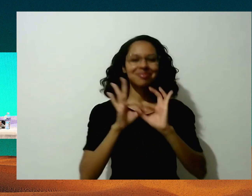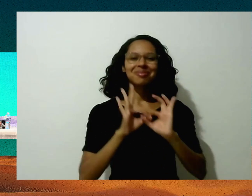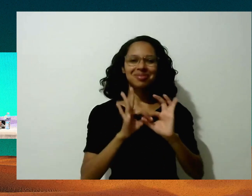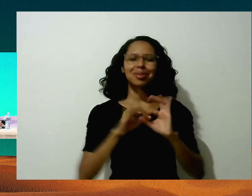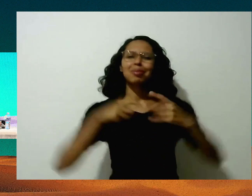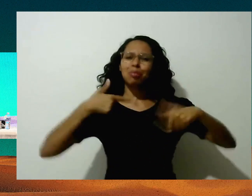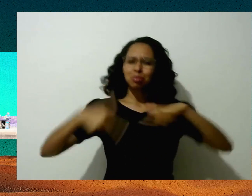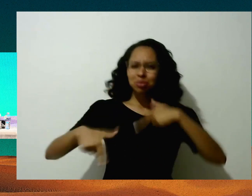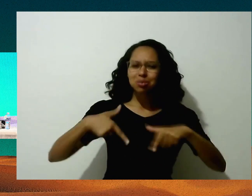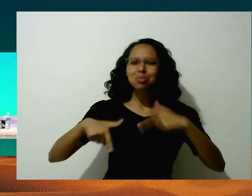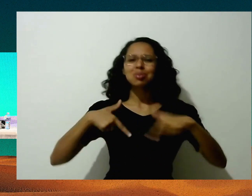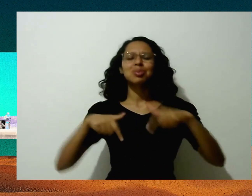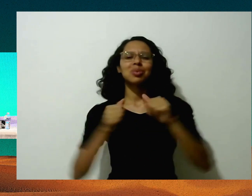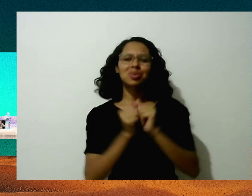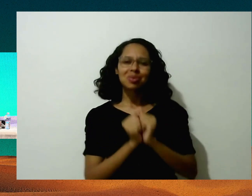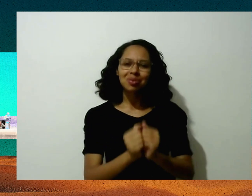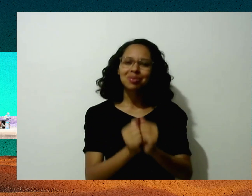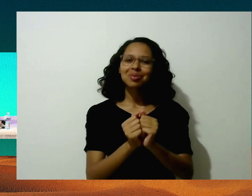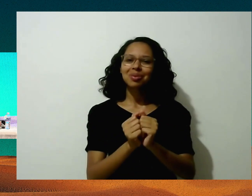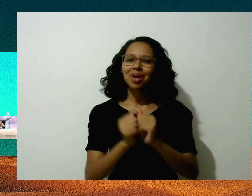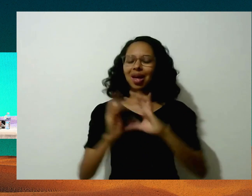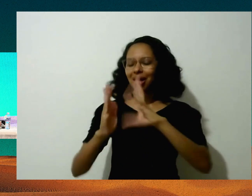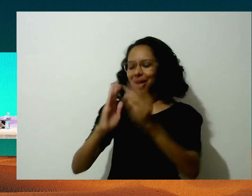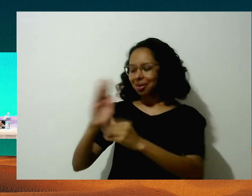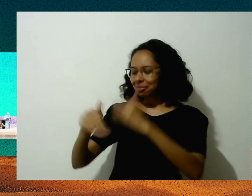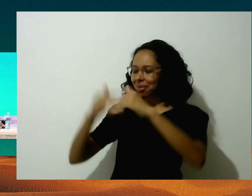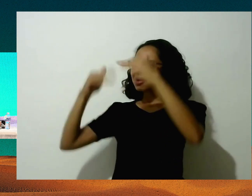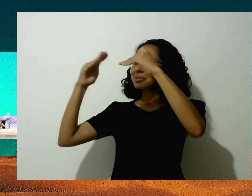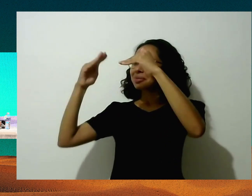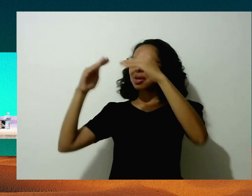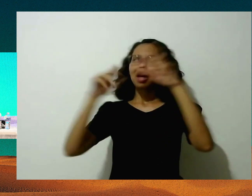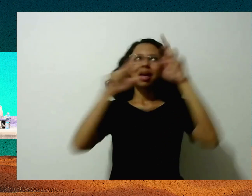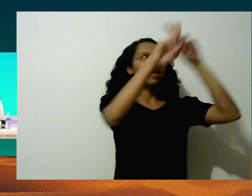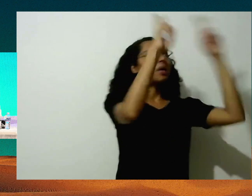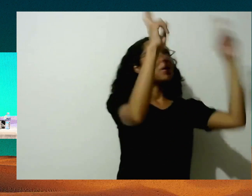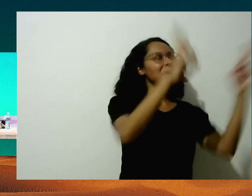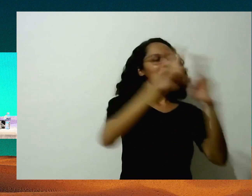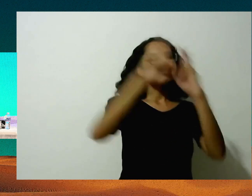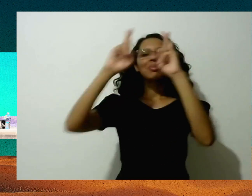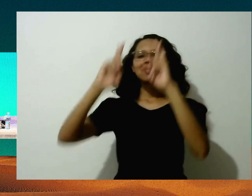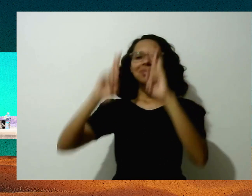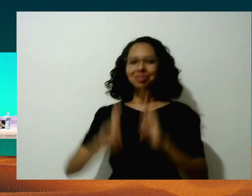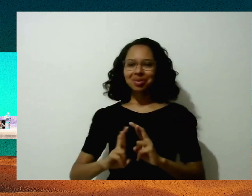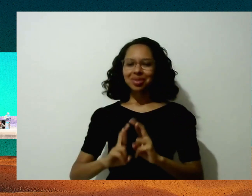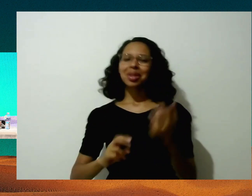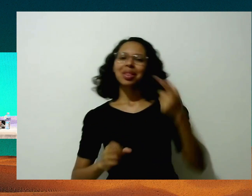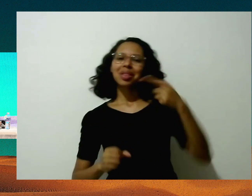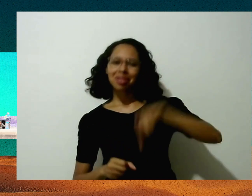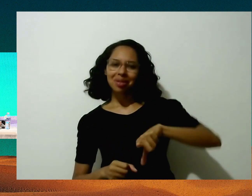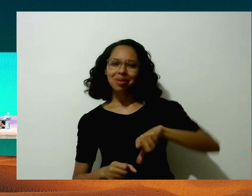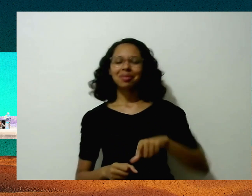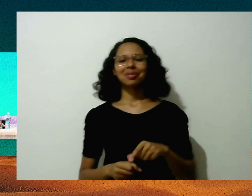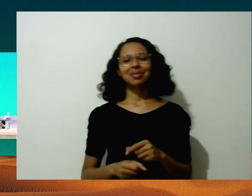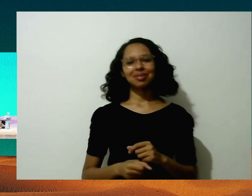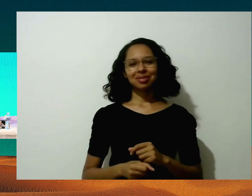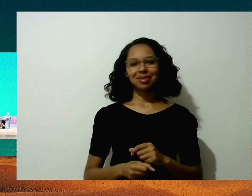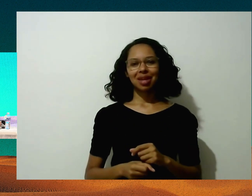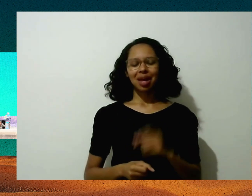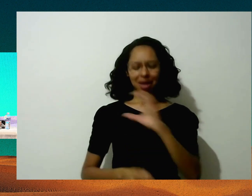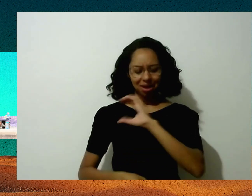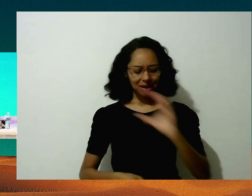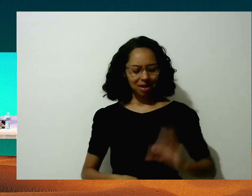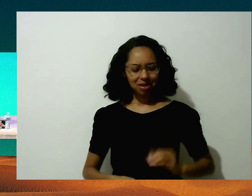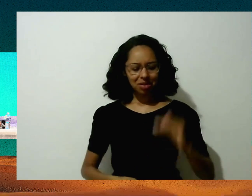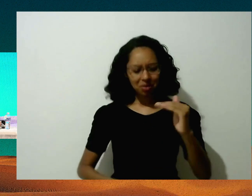a igreja, to build up the church, trazer o reino de Deus de to volta, bring the Lord, God's kingdom back, fazer Cristo ser o cabeça sobre todas as to coisas.